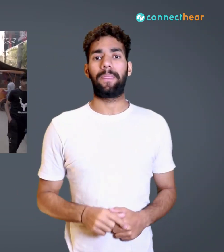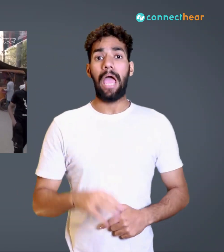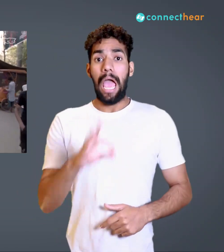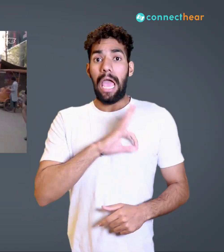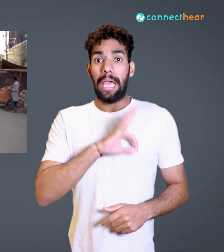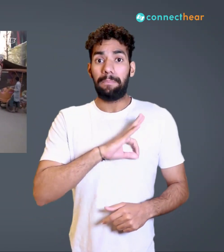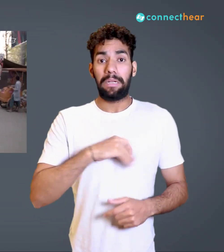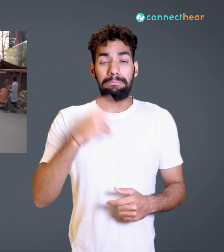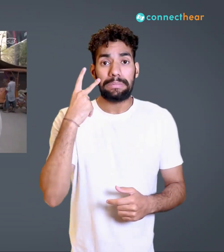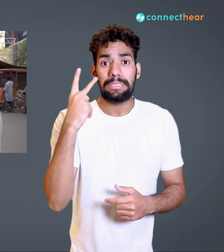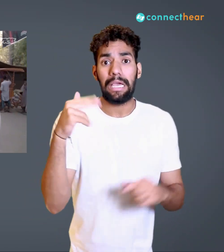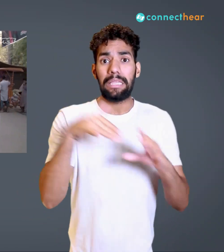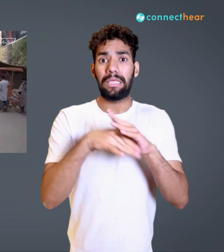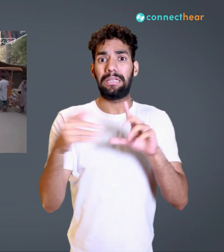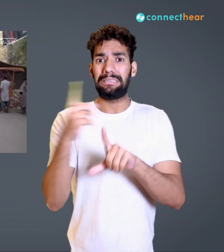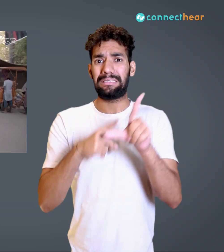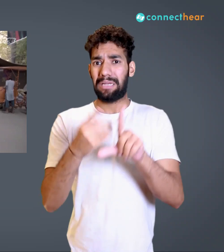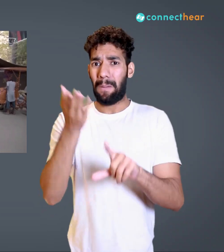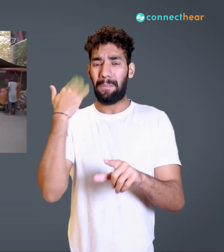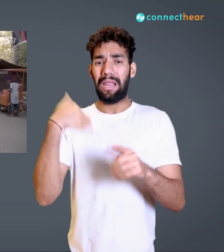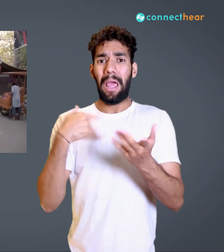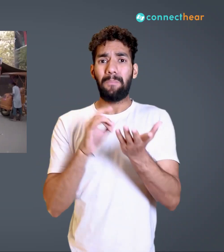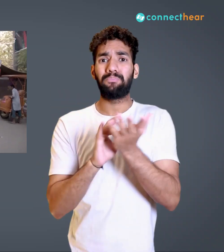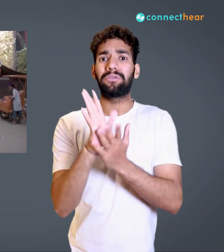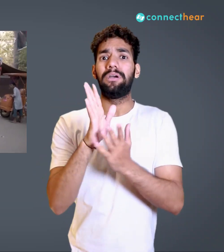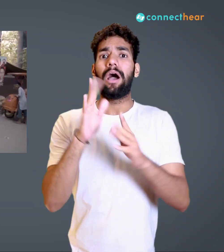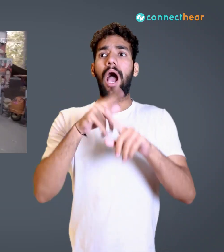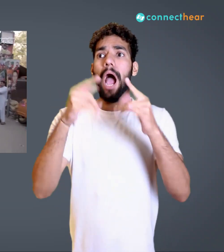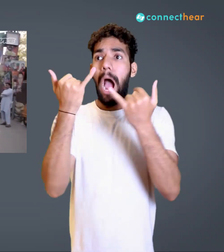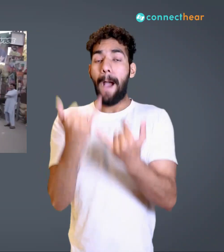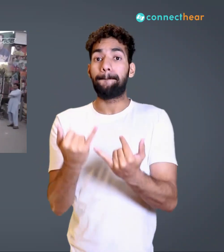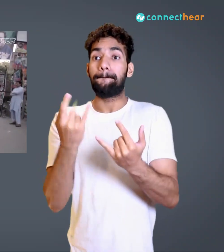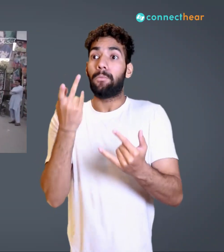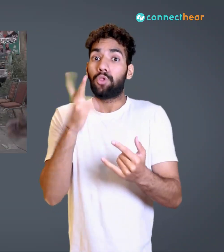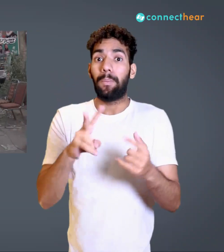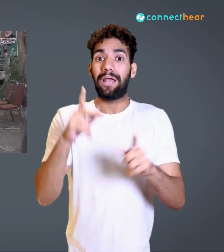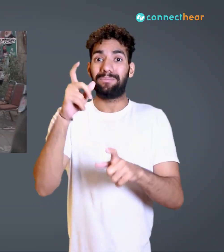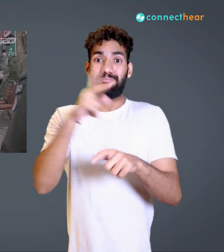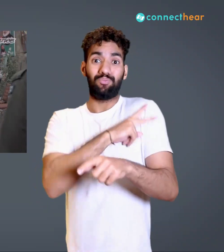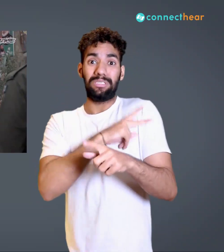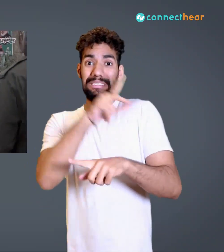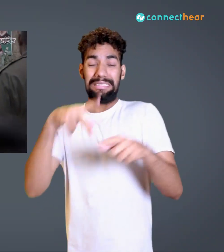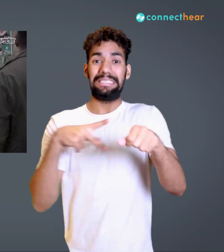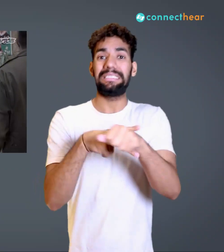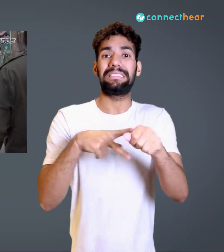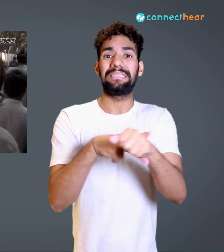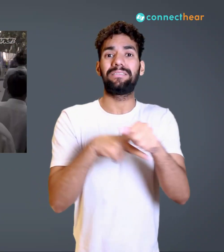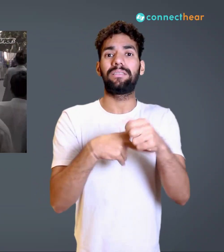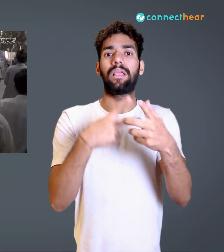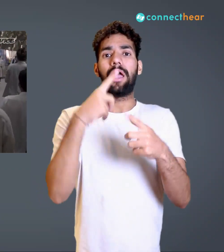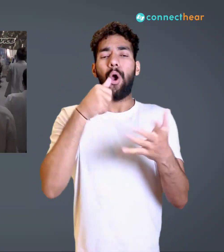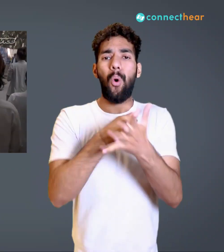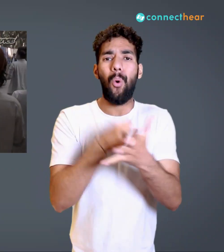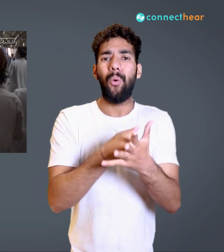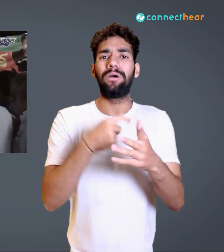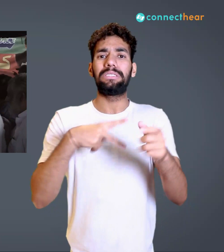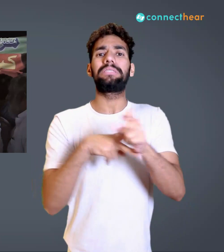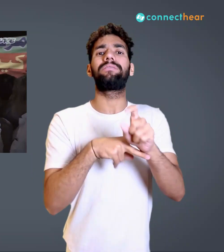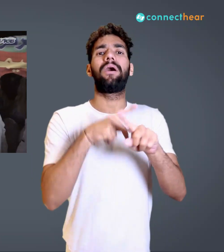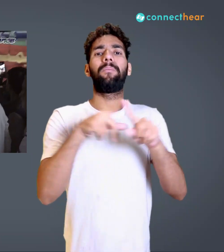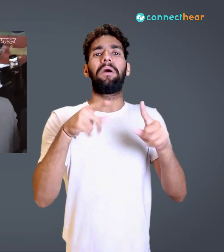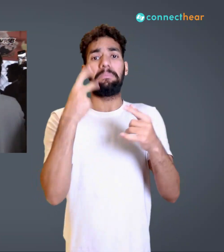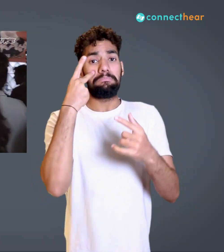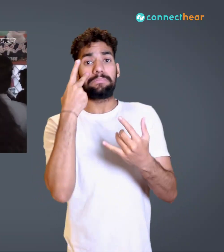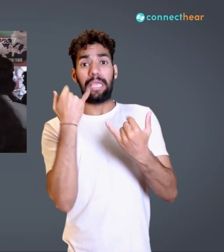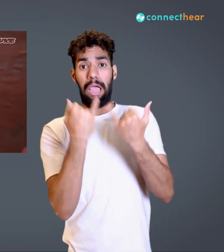Imran Khan has been kicked out of government just last year. He's now hoping to make a political comeback. Things are very, very tense. The police have been camped outside his